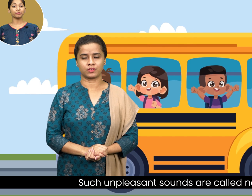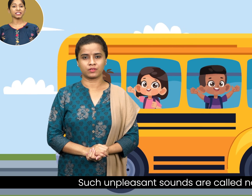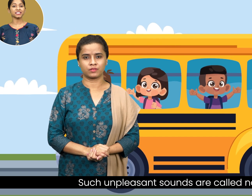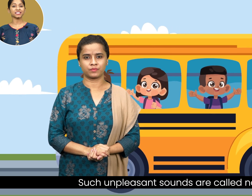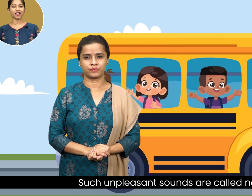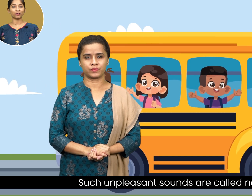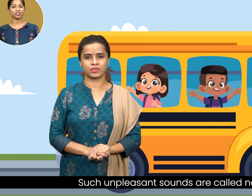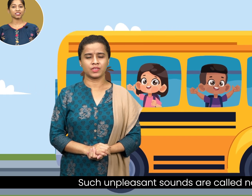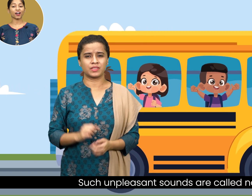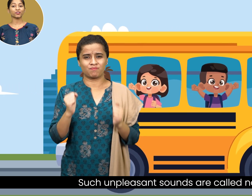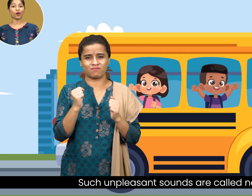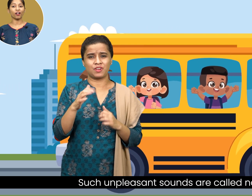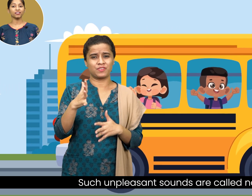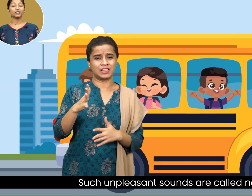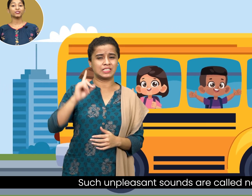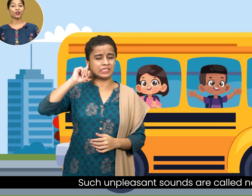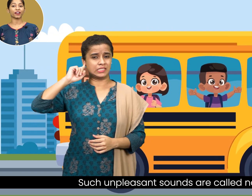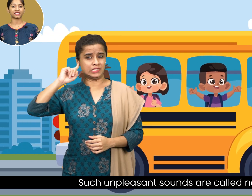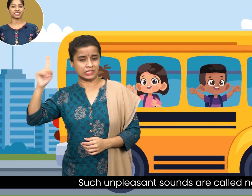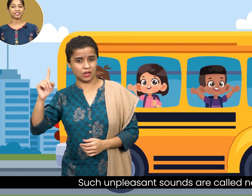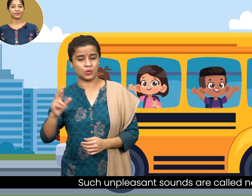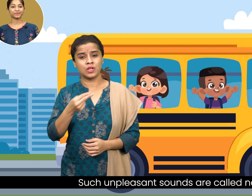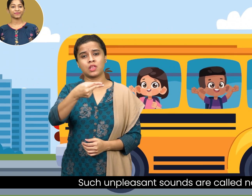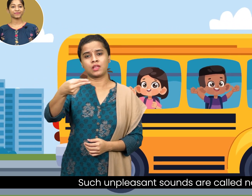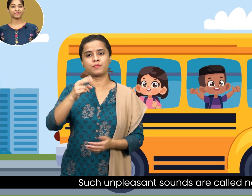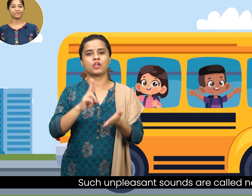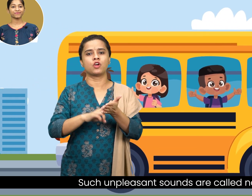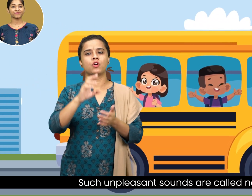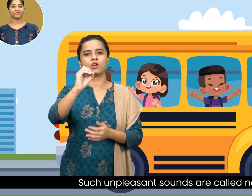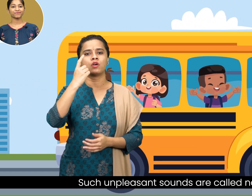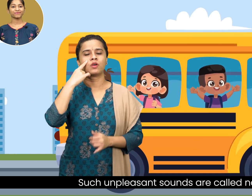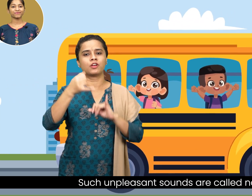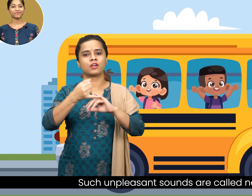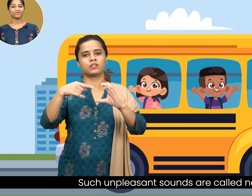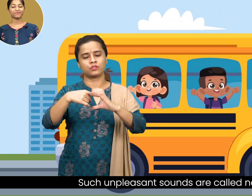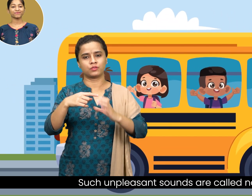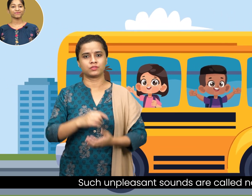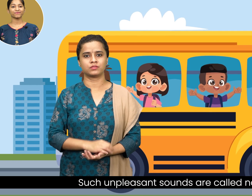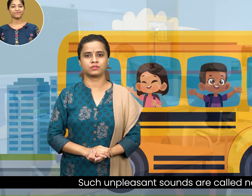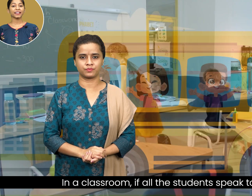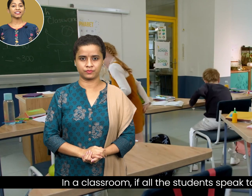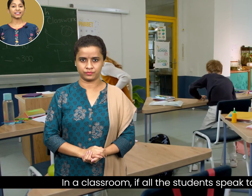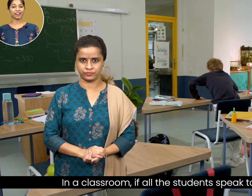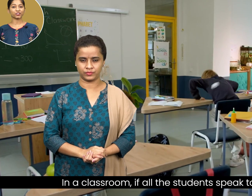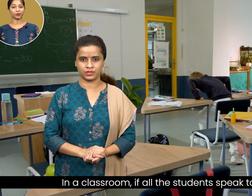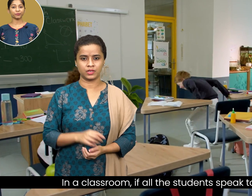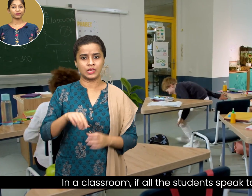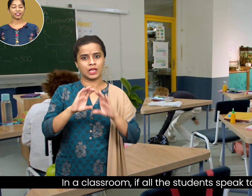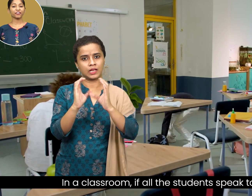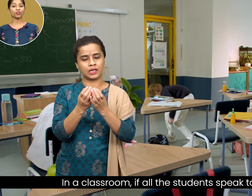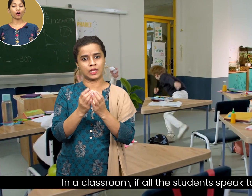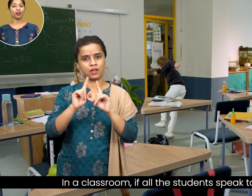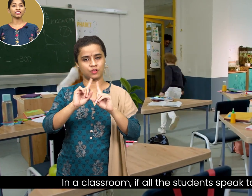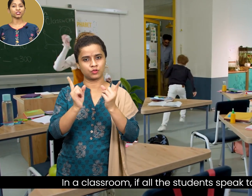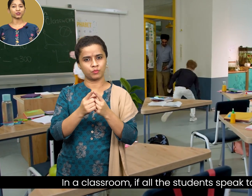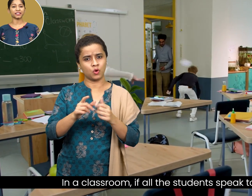Such unpleasant sounds are called noise. In a classroom,